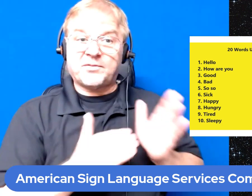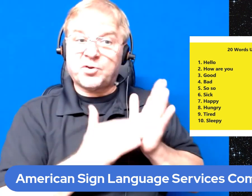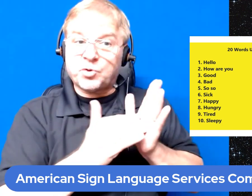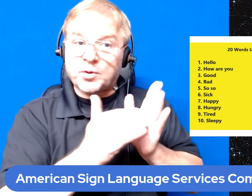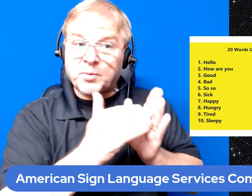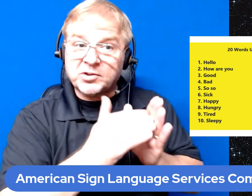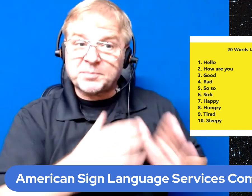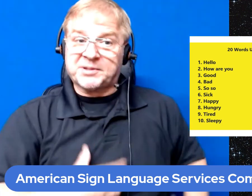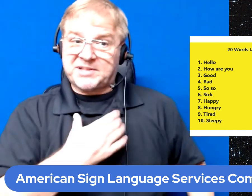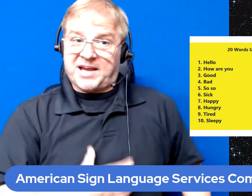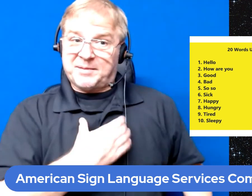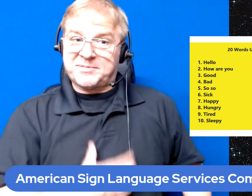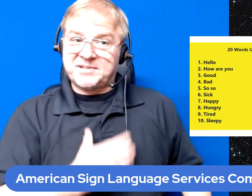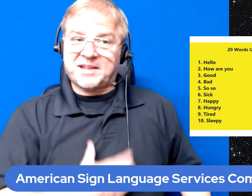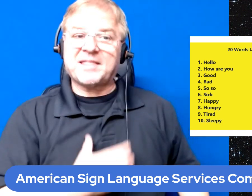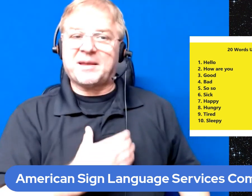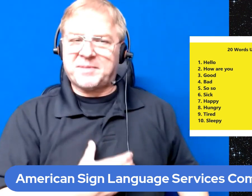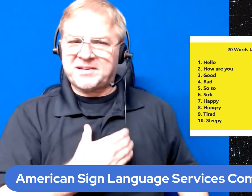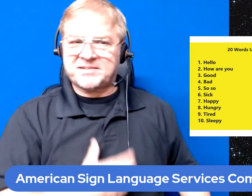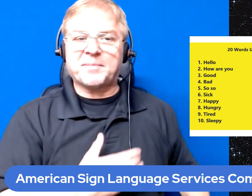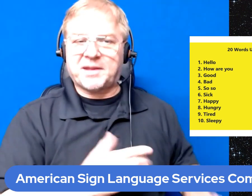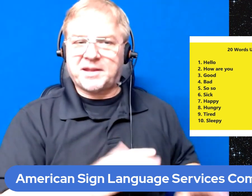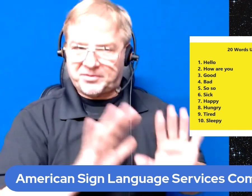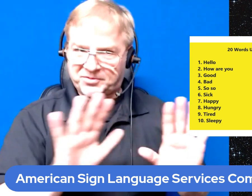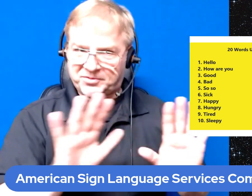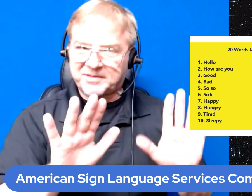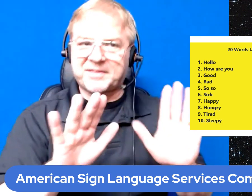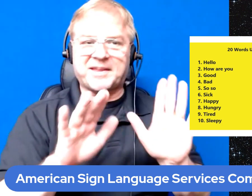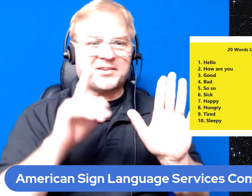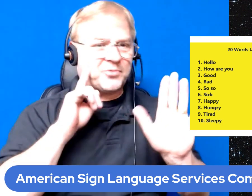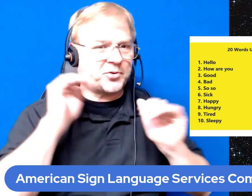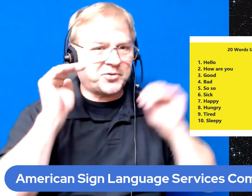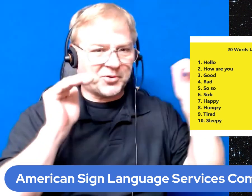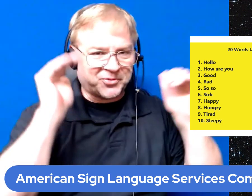you do it multiple times, that means something else. And that's for adults.